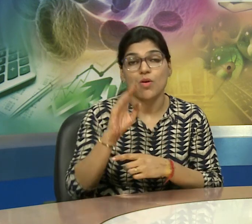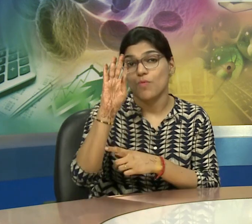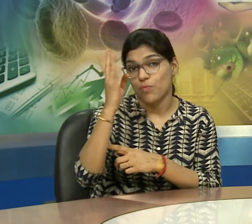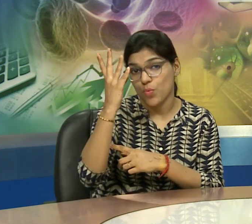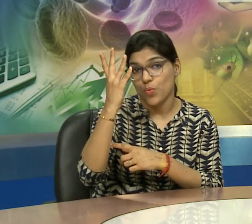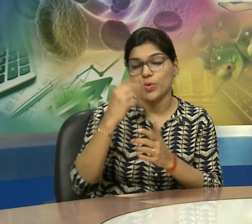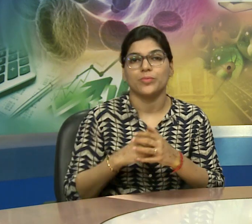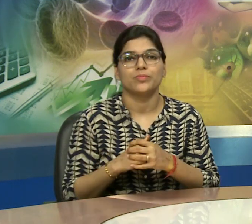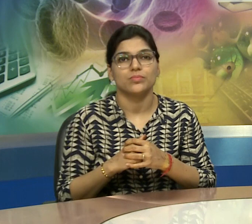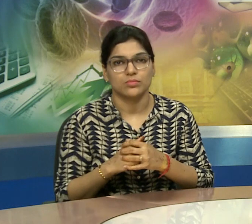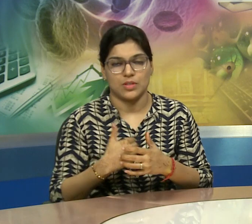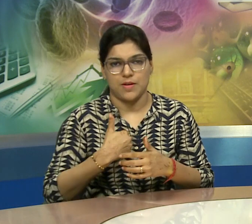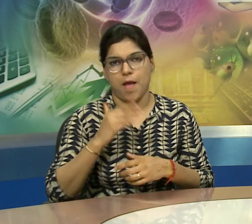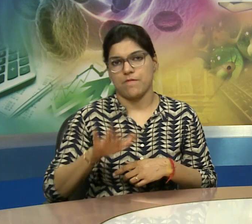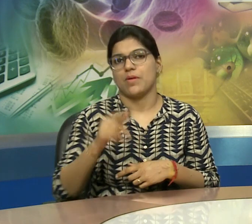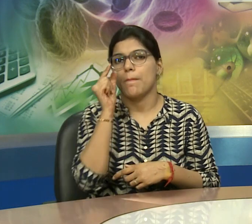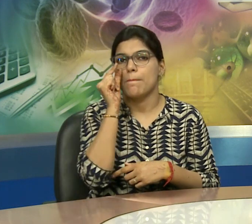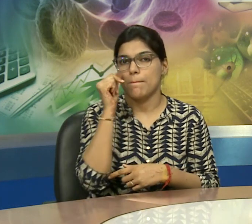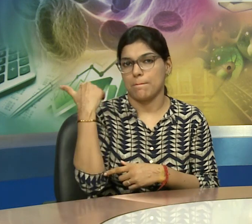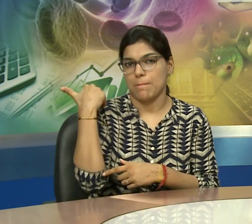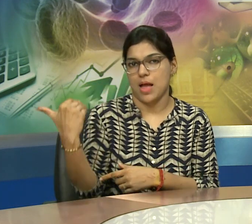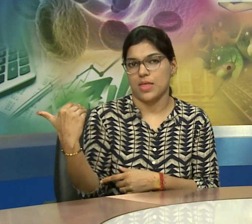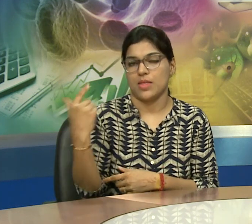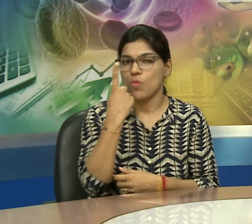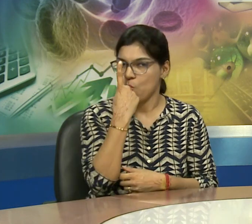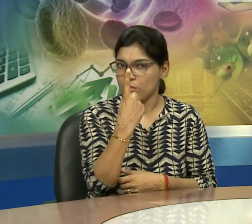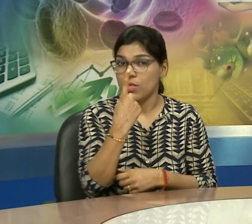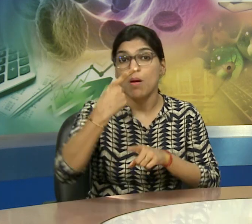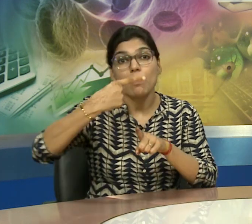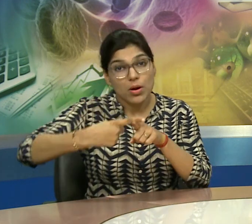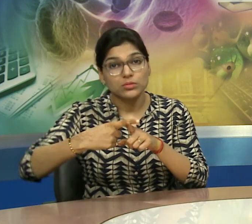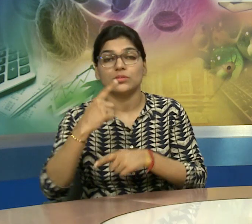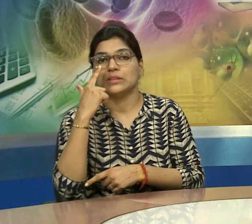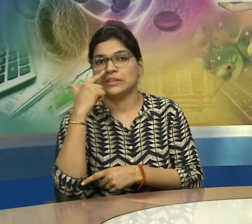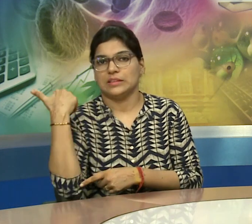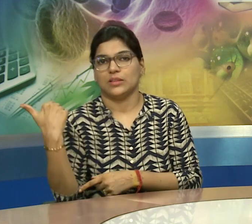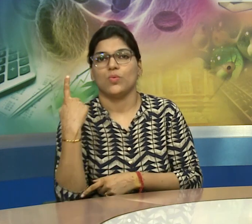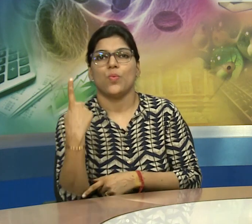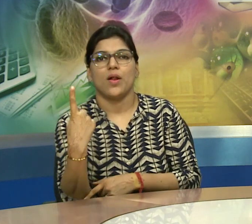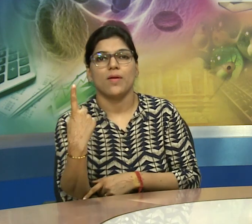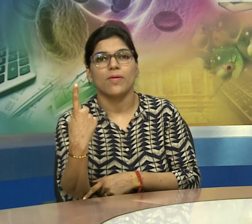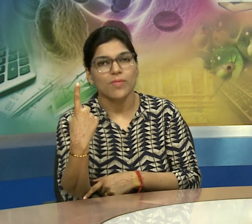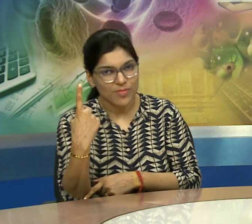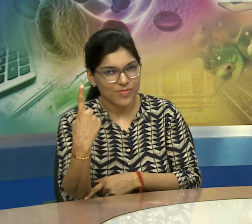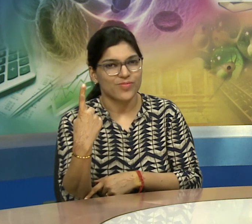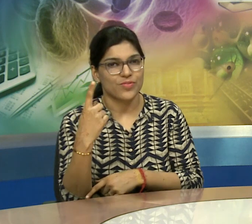sentences, read and write are connected by and. Fourth sentence, I have a